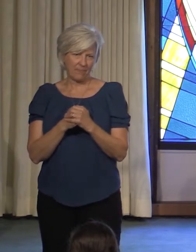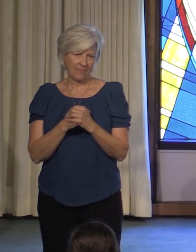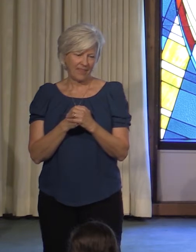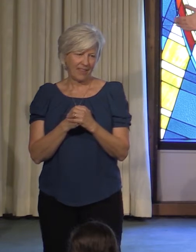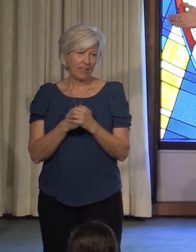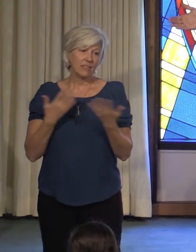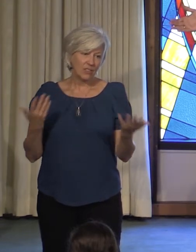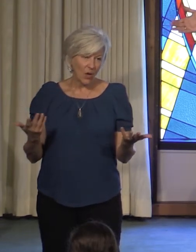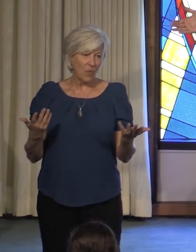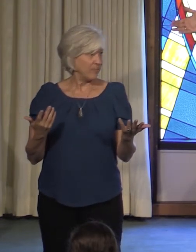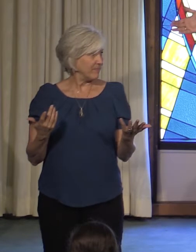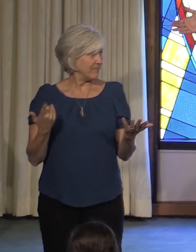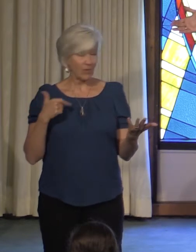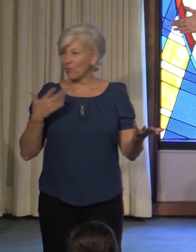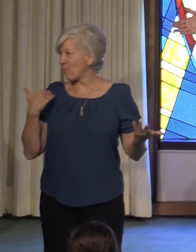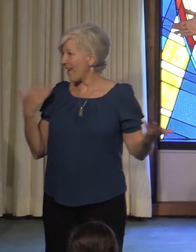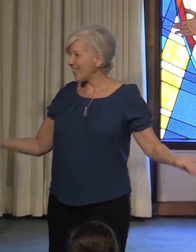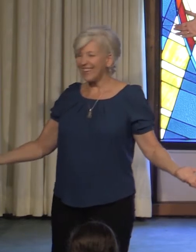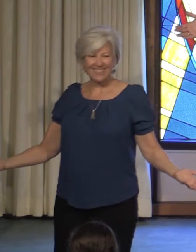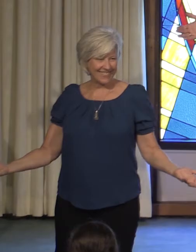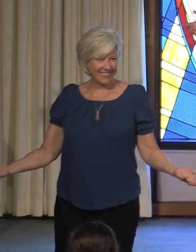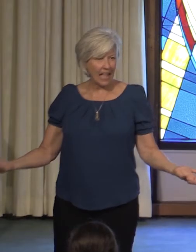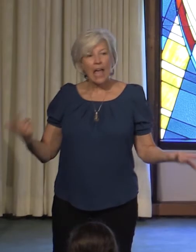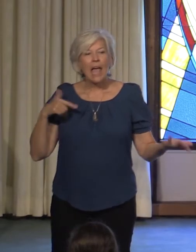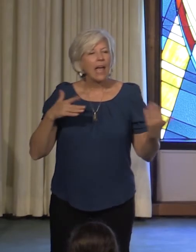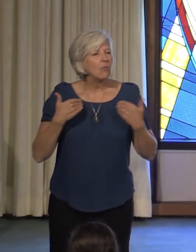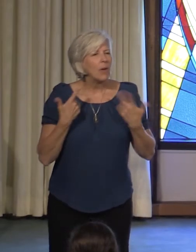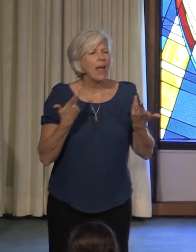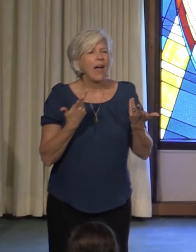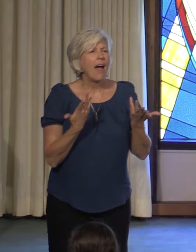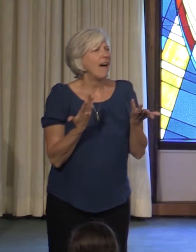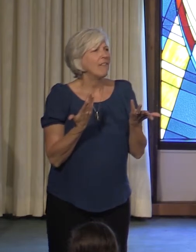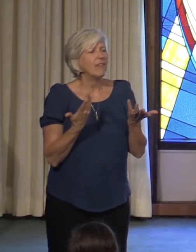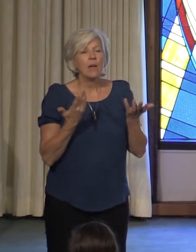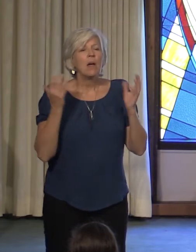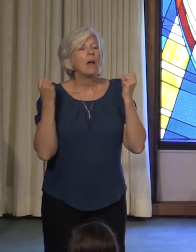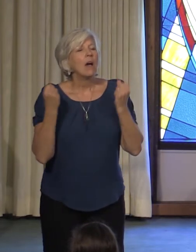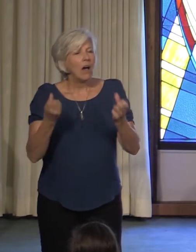So we have this, and we have lots of opportunities for service.